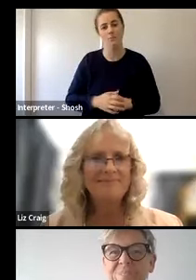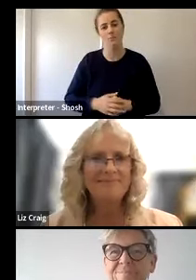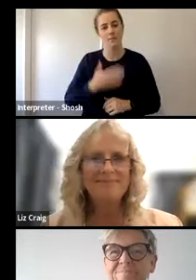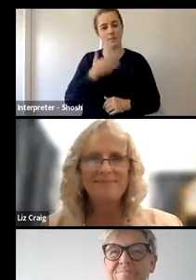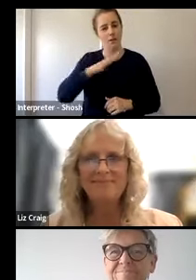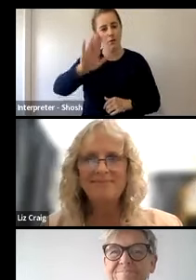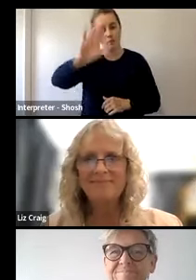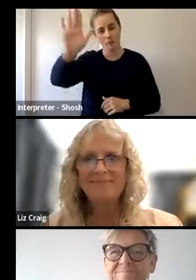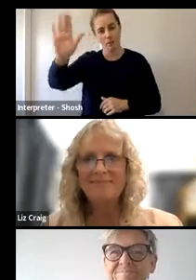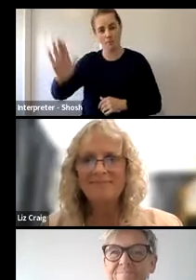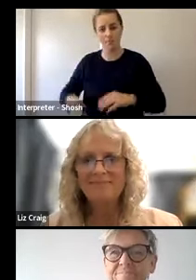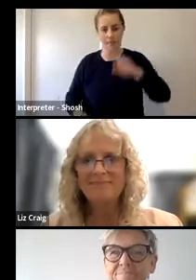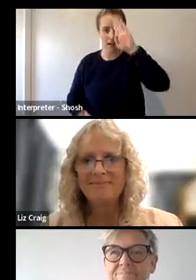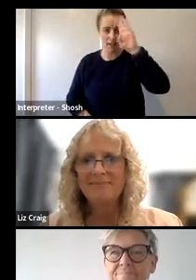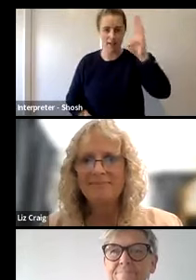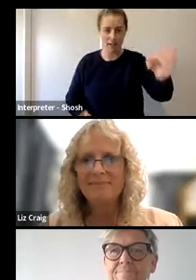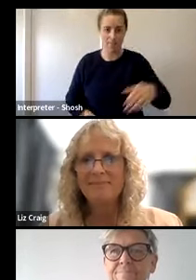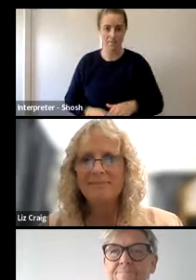Bye. Ka kite.